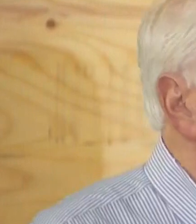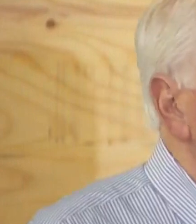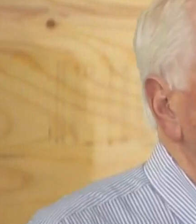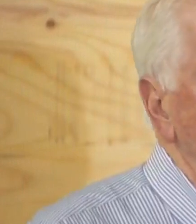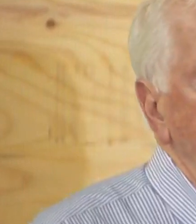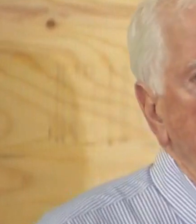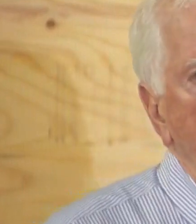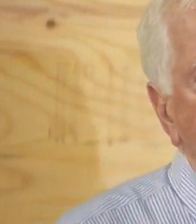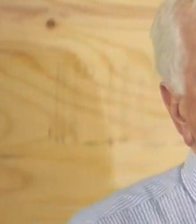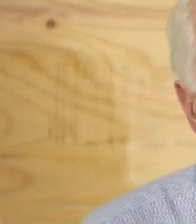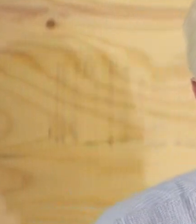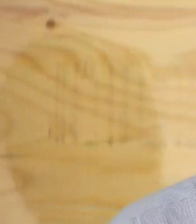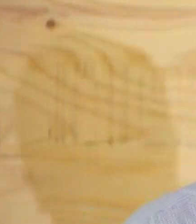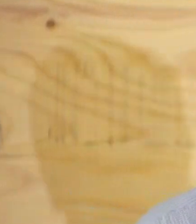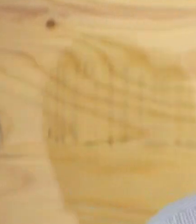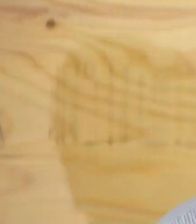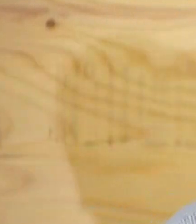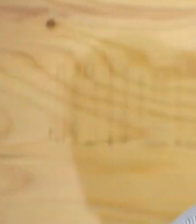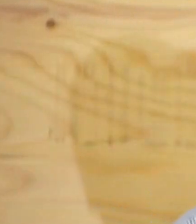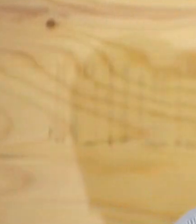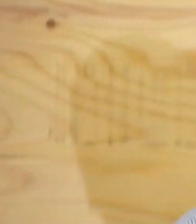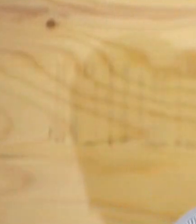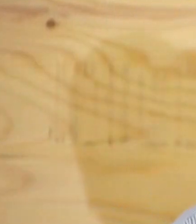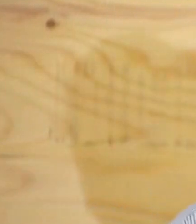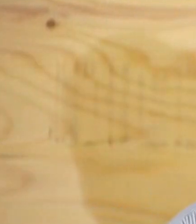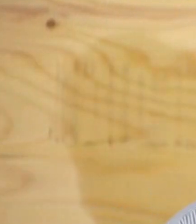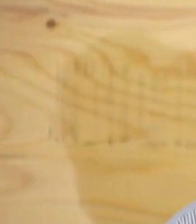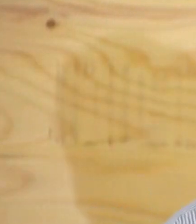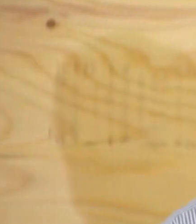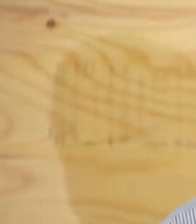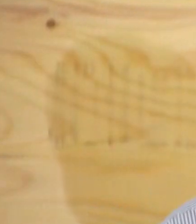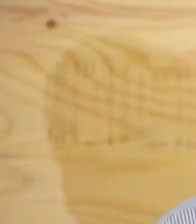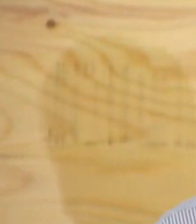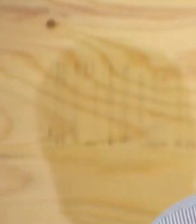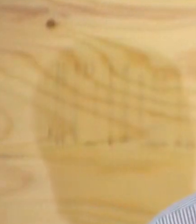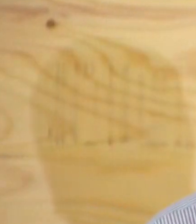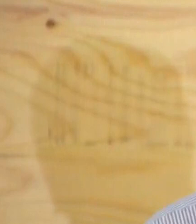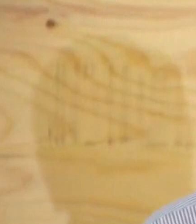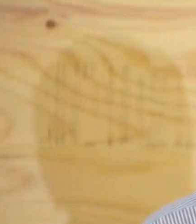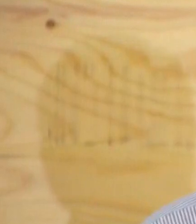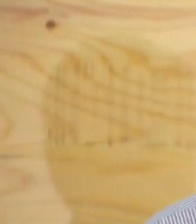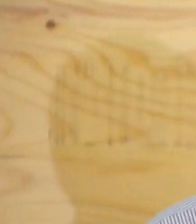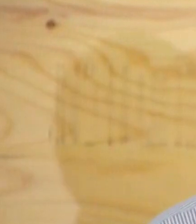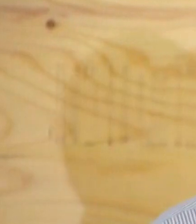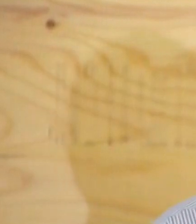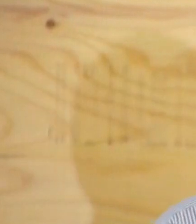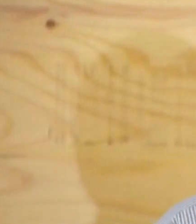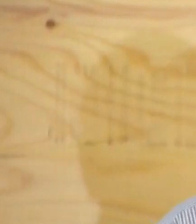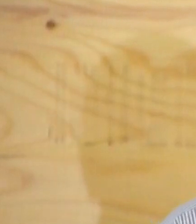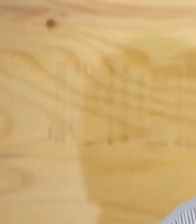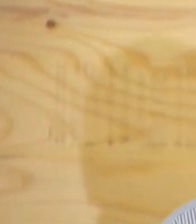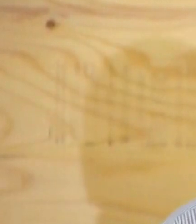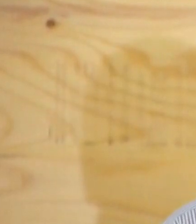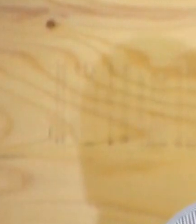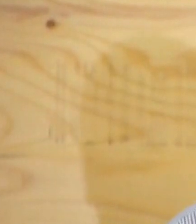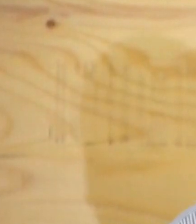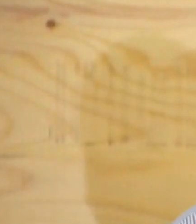far. From Congress, please know that we've already the federal government has already provided the